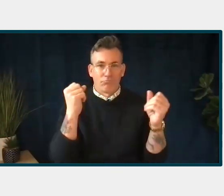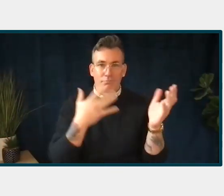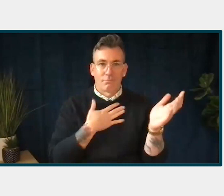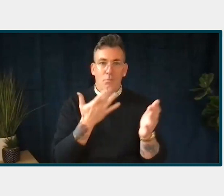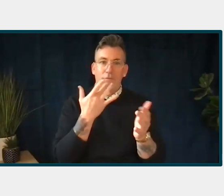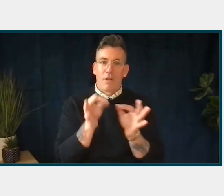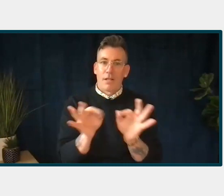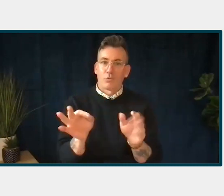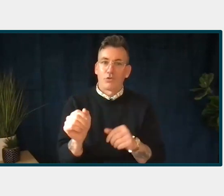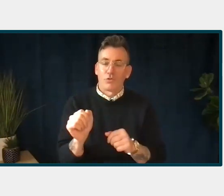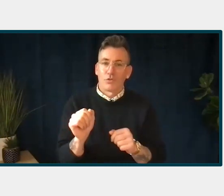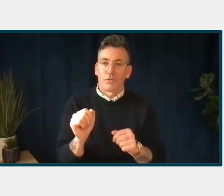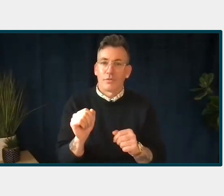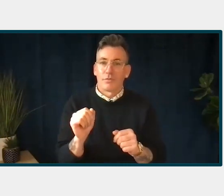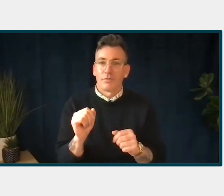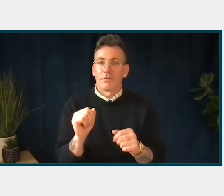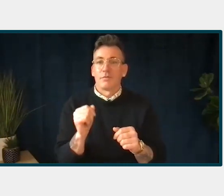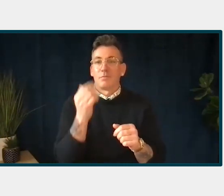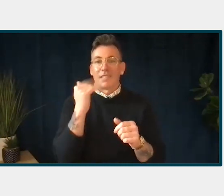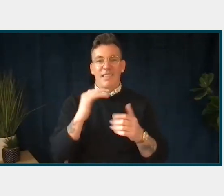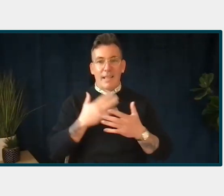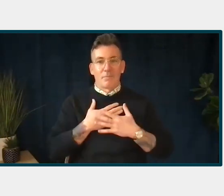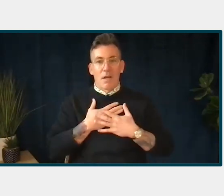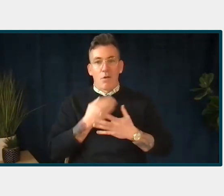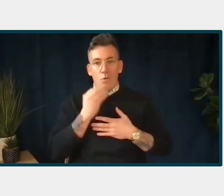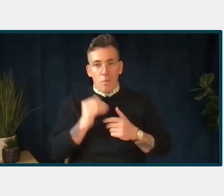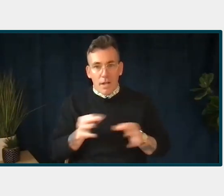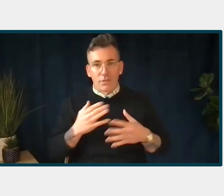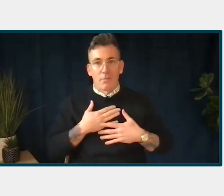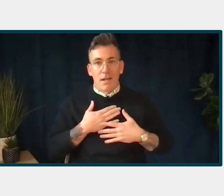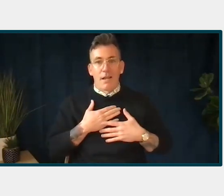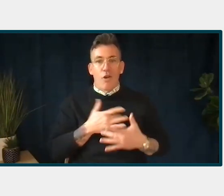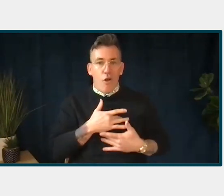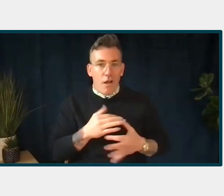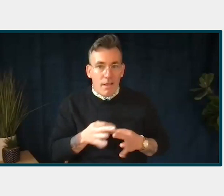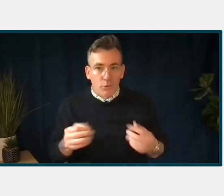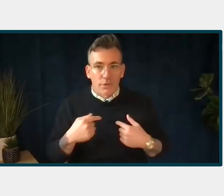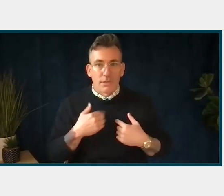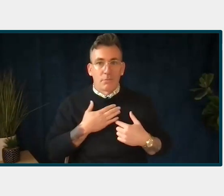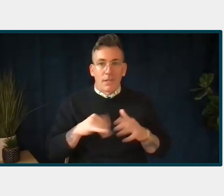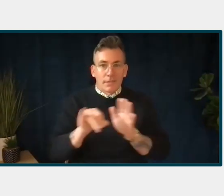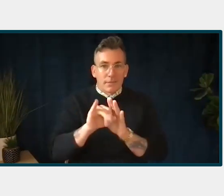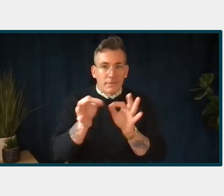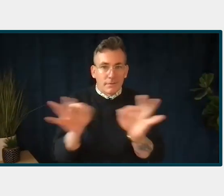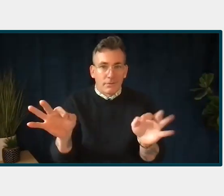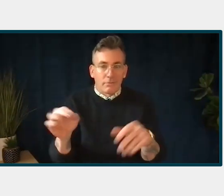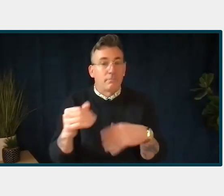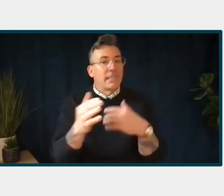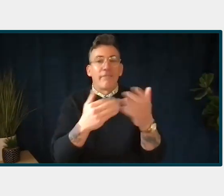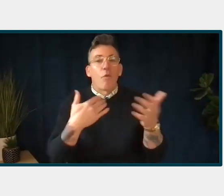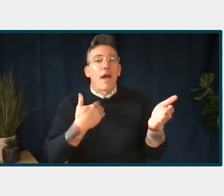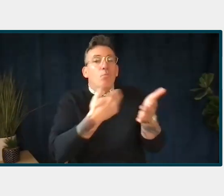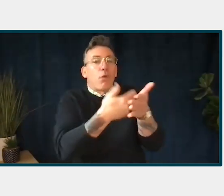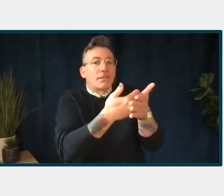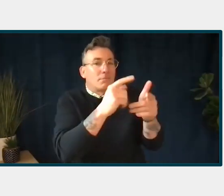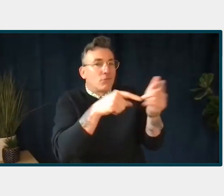And that's why so often I choose to sign, which is my preferred language, because that's my home language, that's my heart